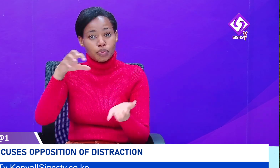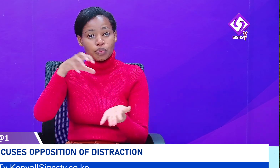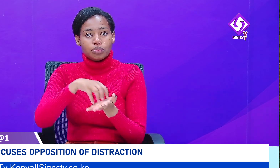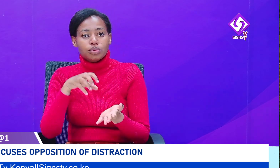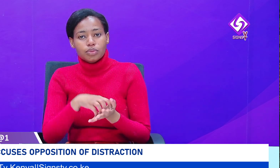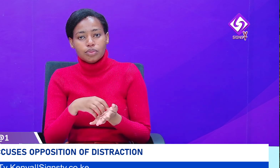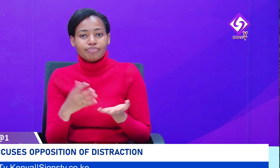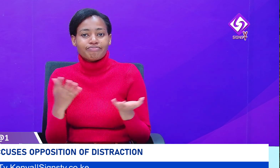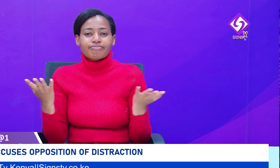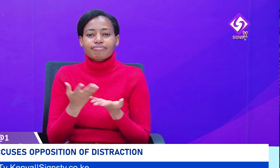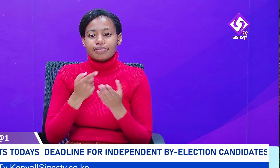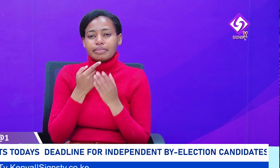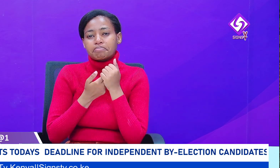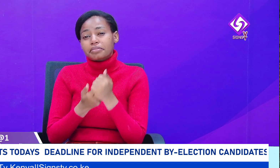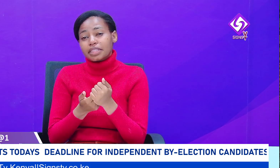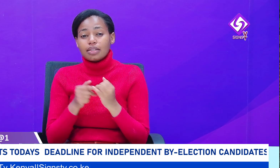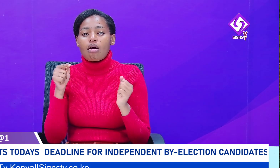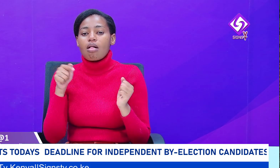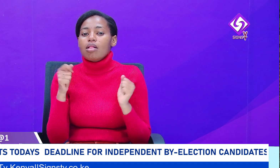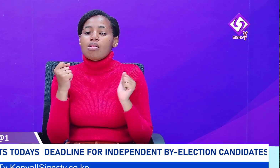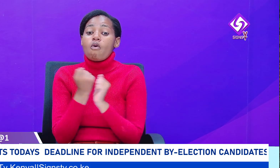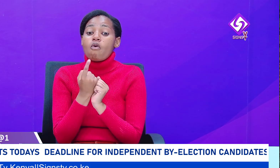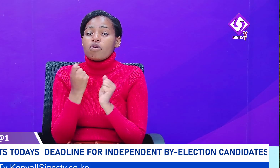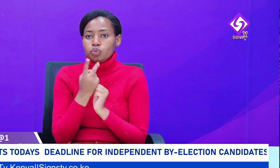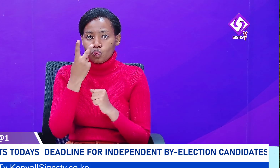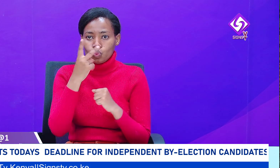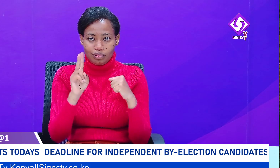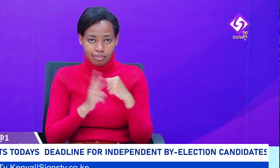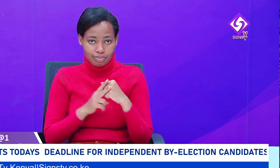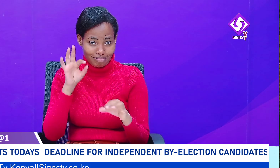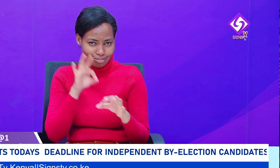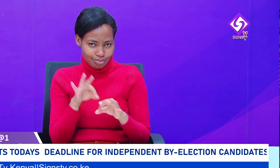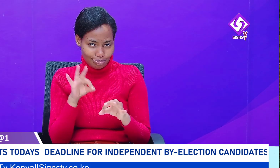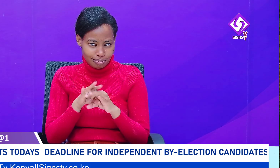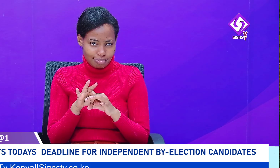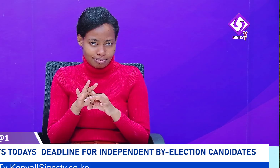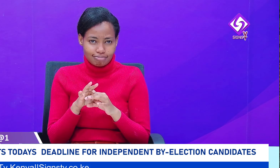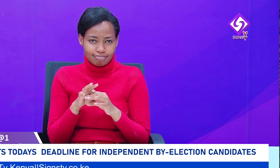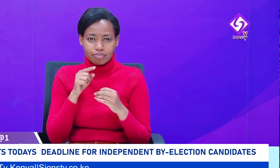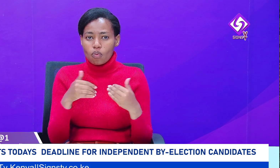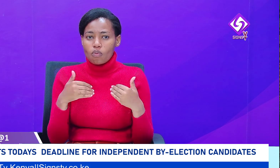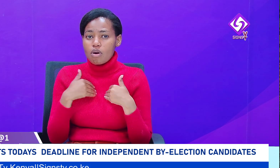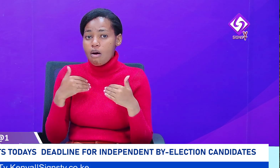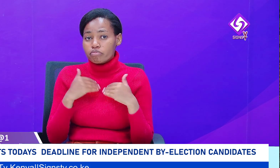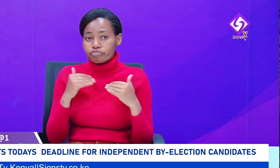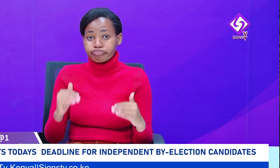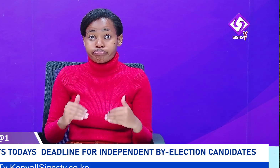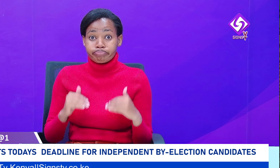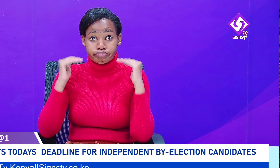On to our next news. Independent candidates intending to run in the November